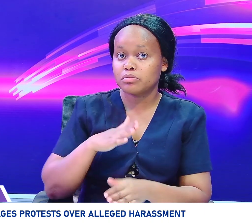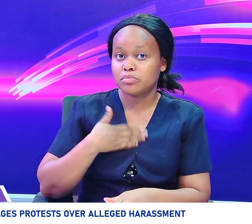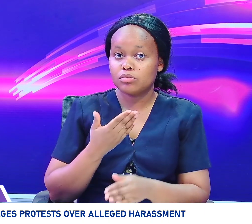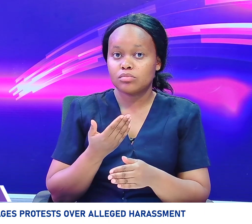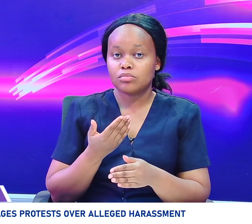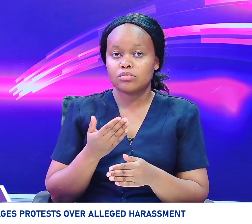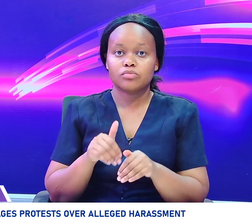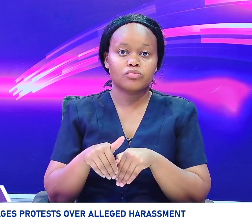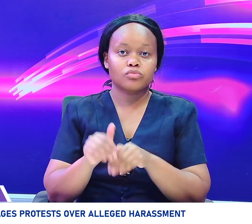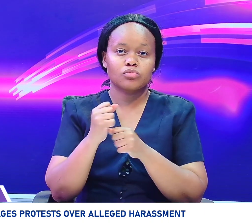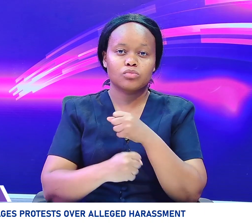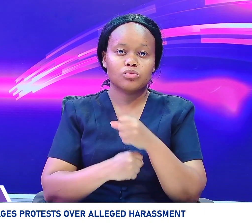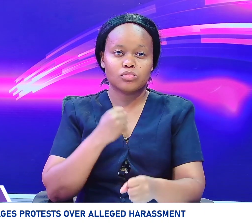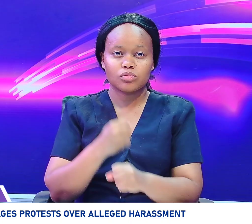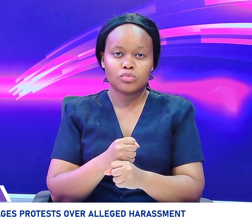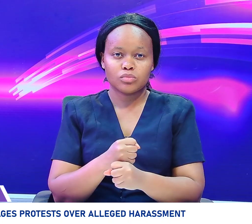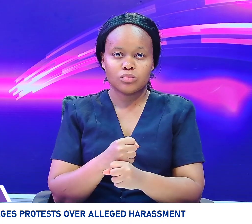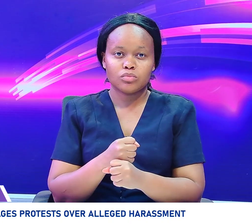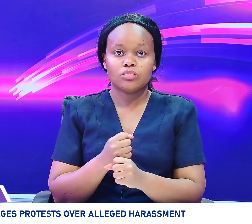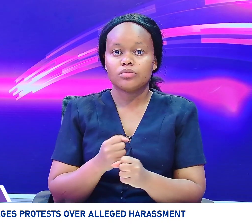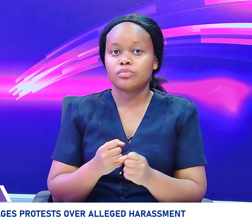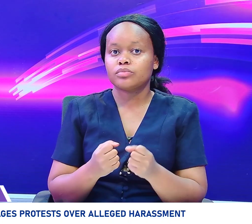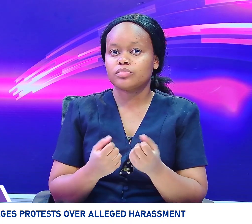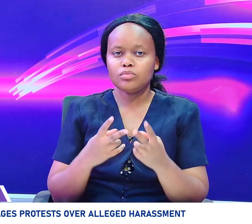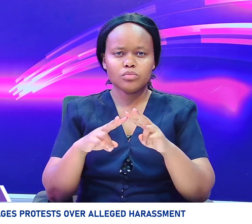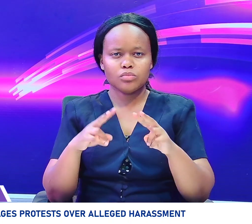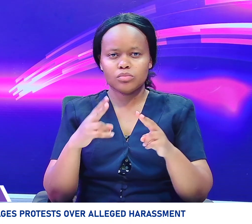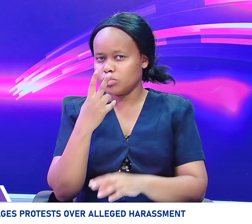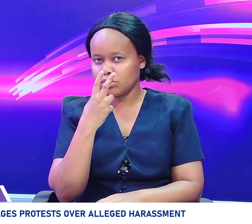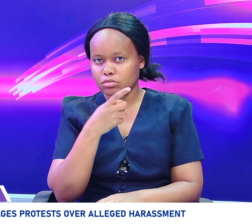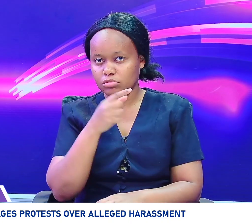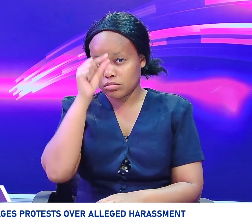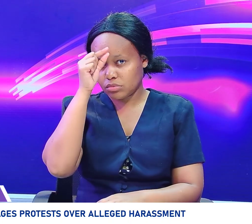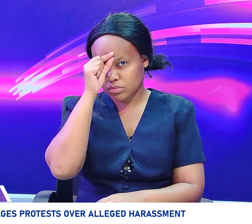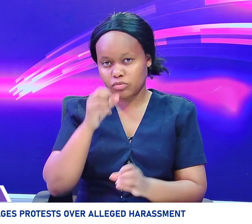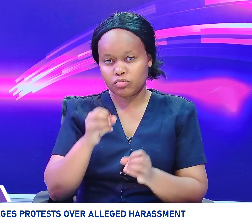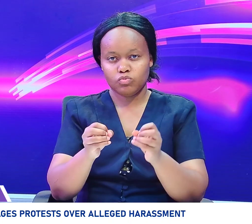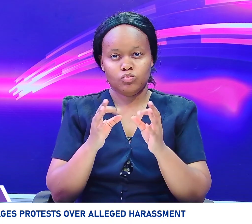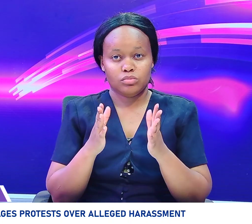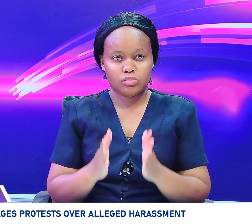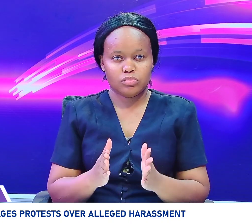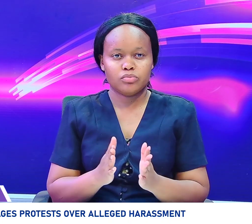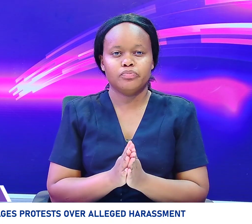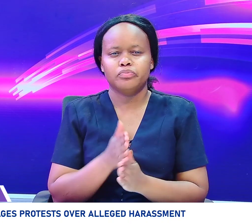protest the closure of local mines following years of alleged harassment by suspected government